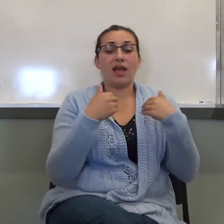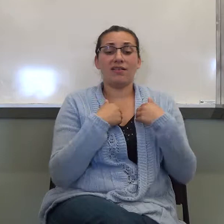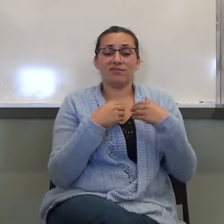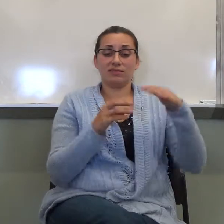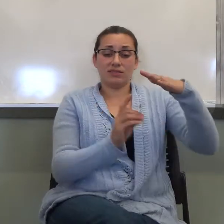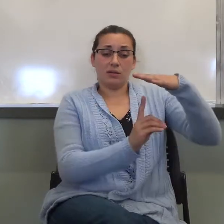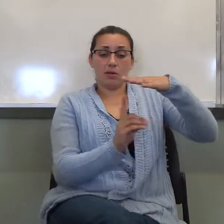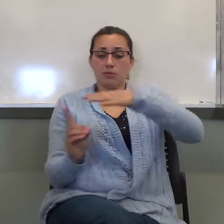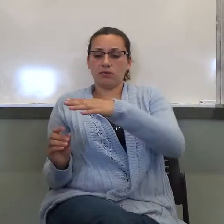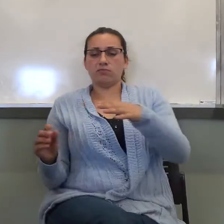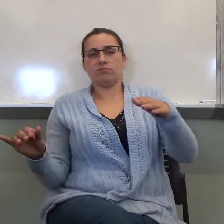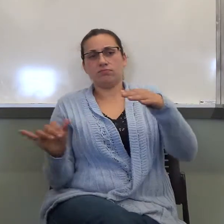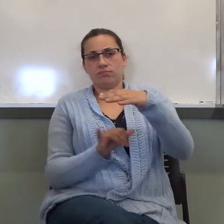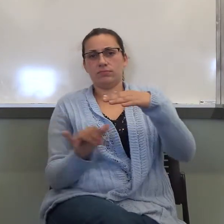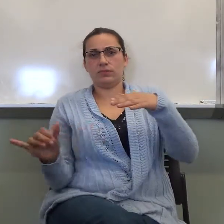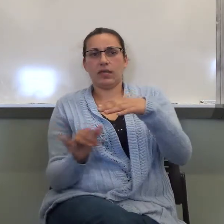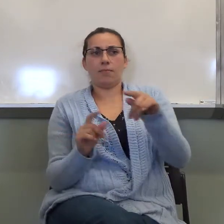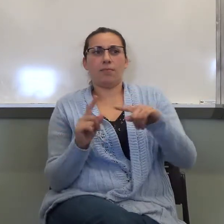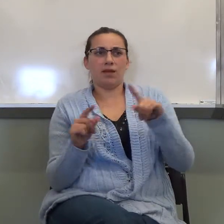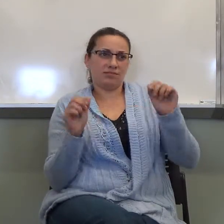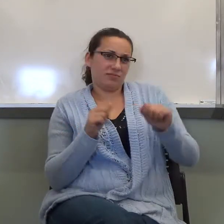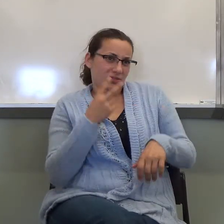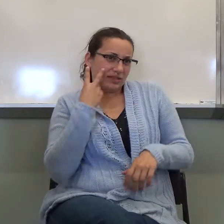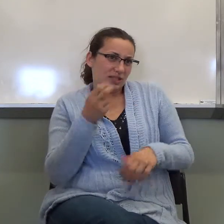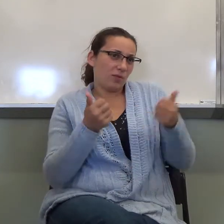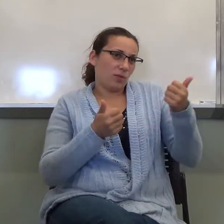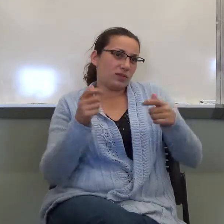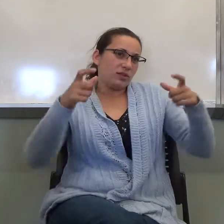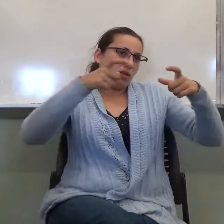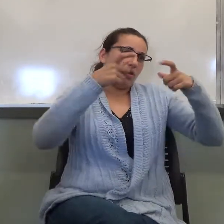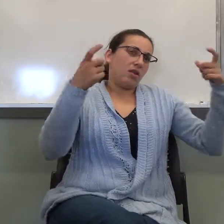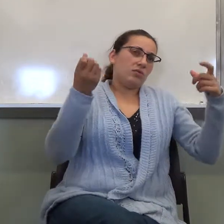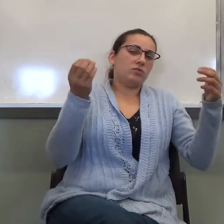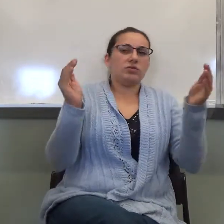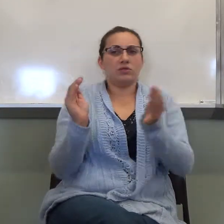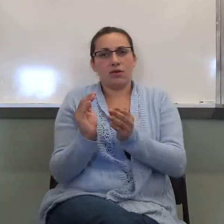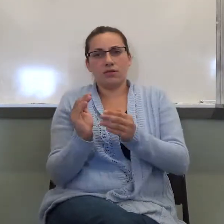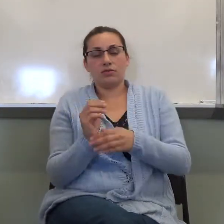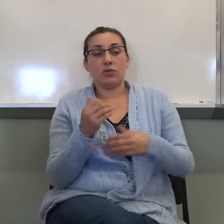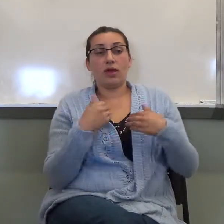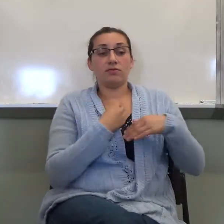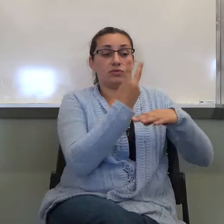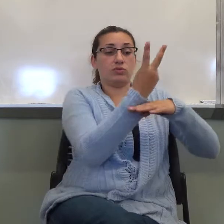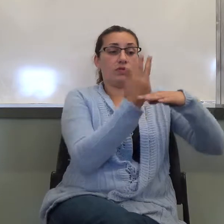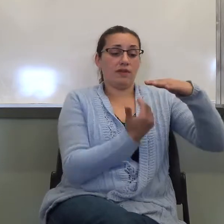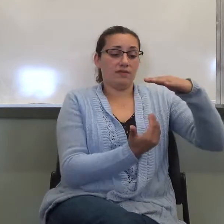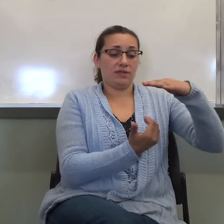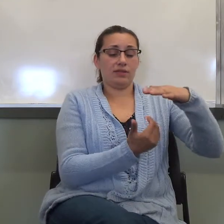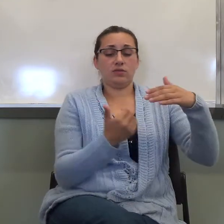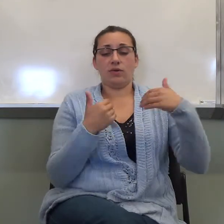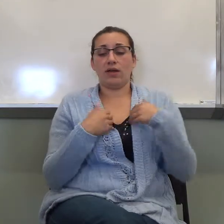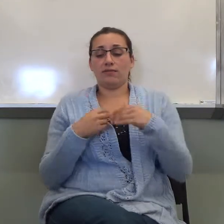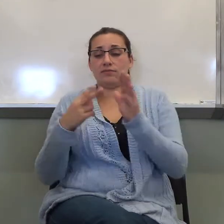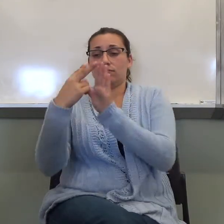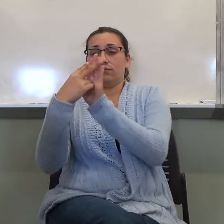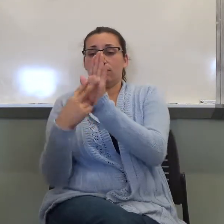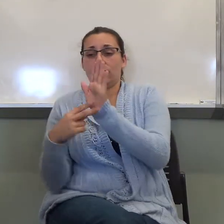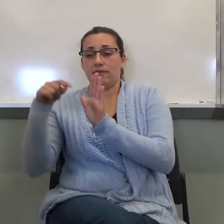which is larger, because all we have to do is look at the numerators. You got 2 15s, and then you've got the absolute value of this would be 12